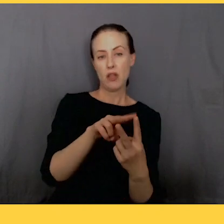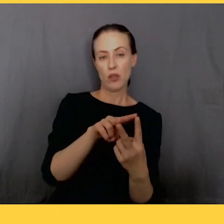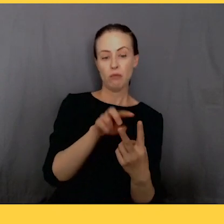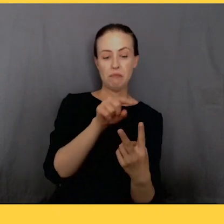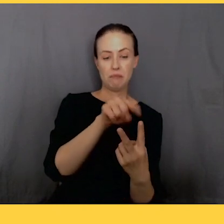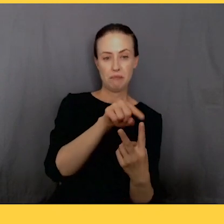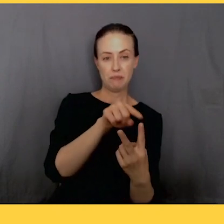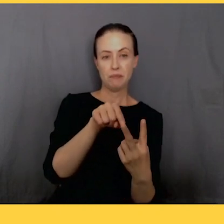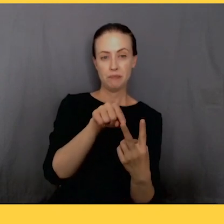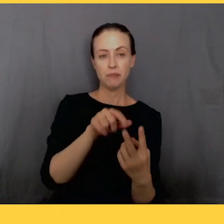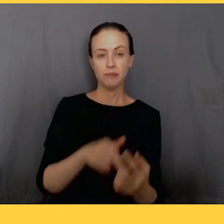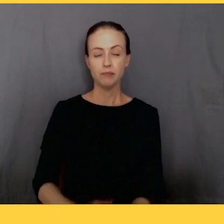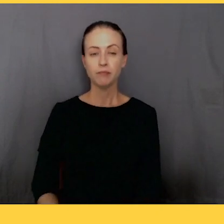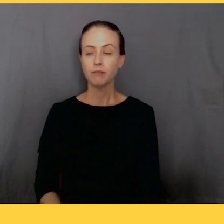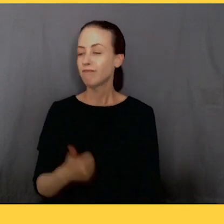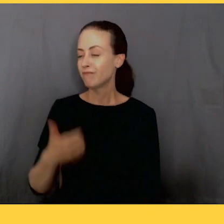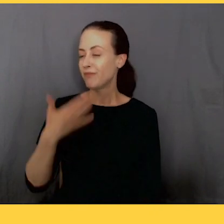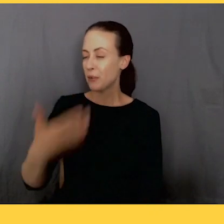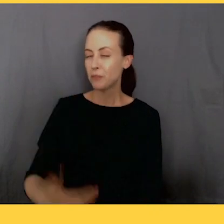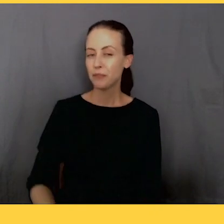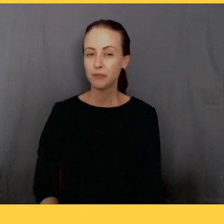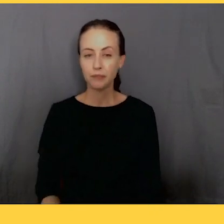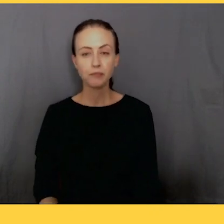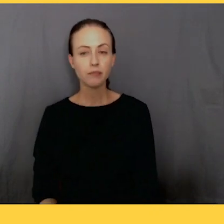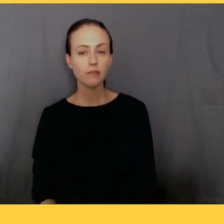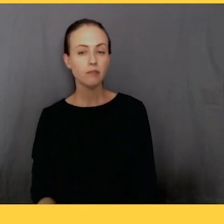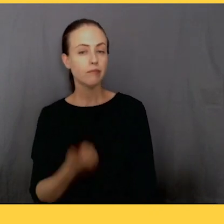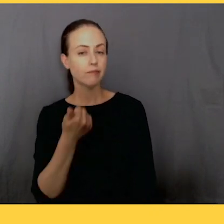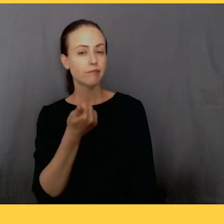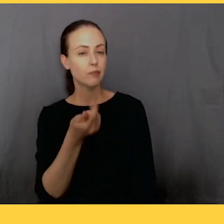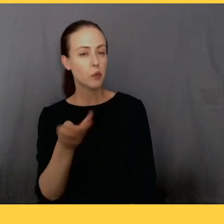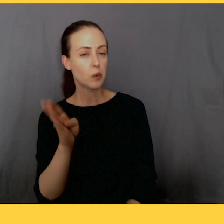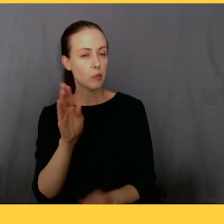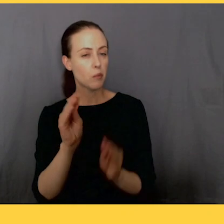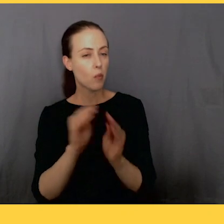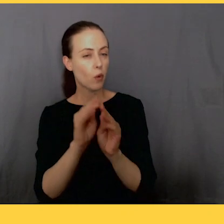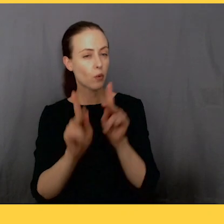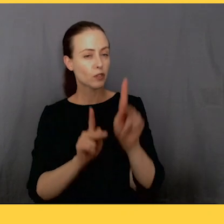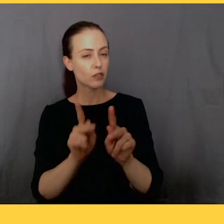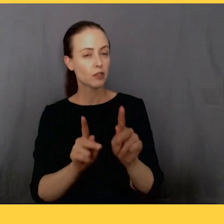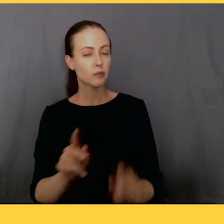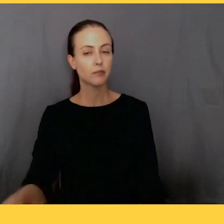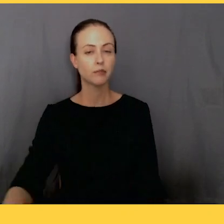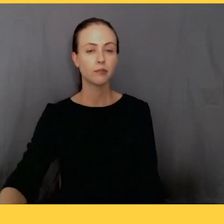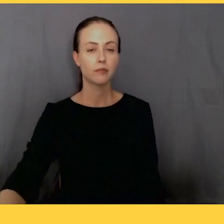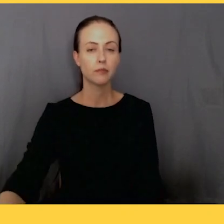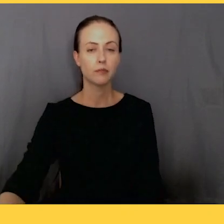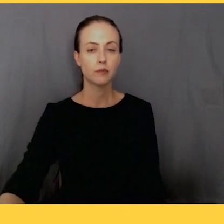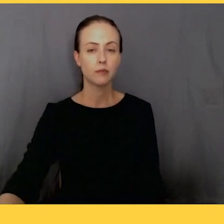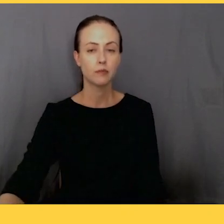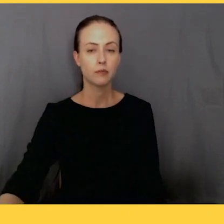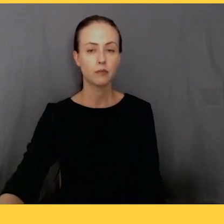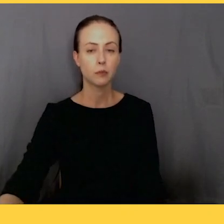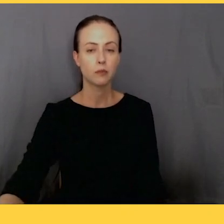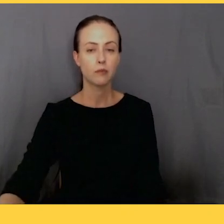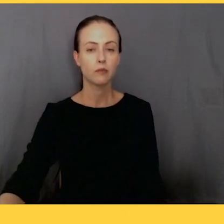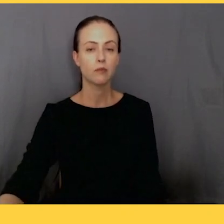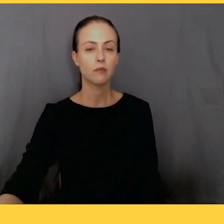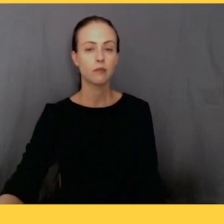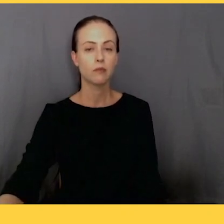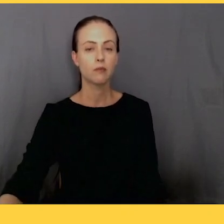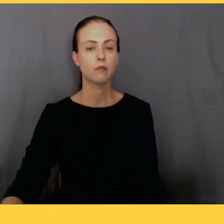Thank you. Thanks, Mark. Looks like we have a few more questions. Next question, how do I learn more about